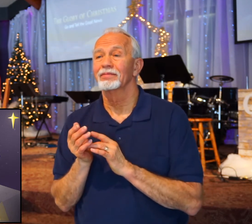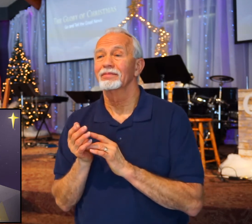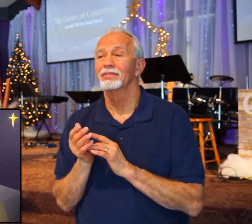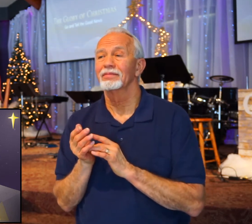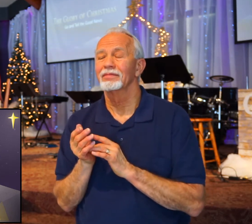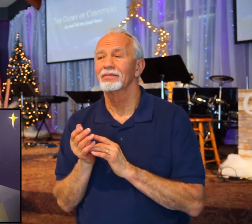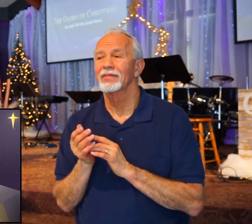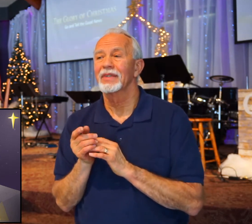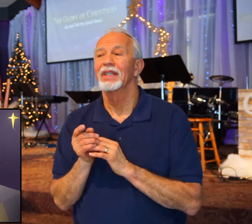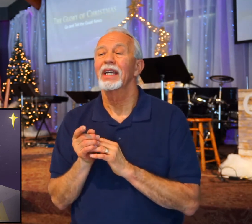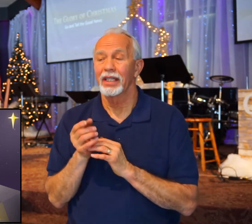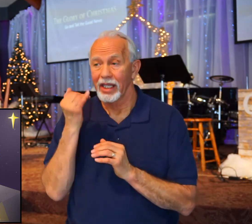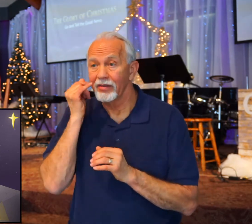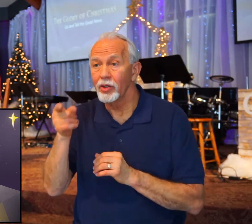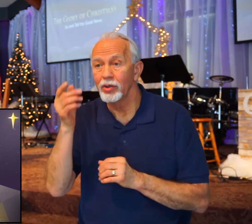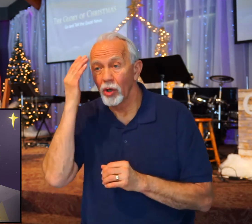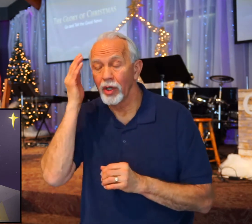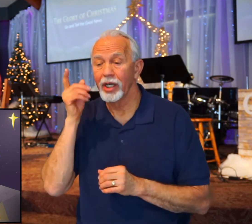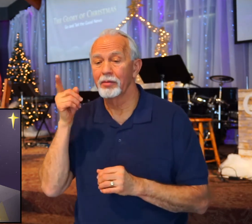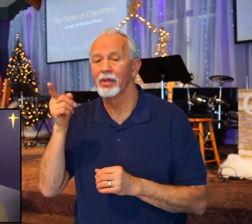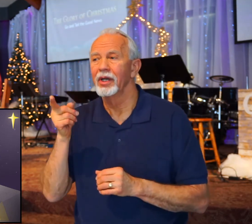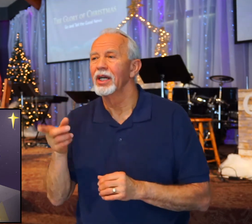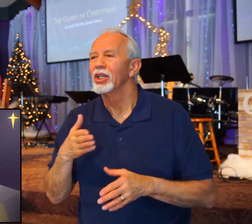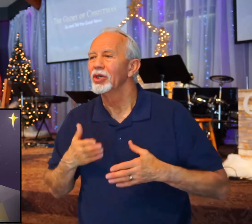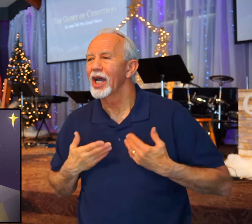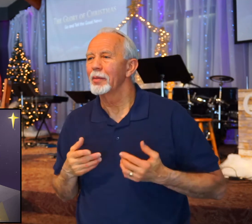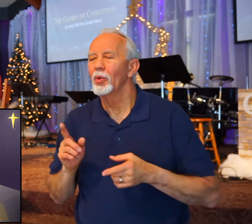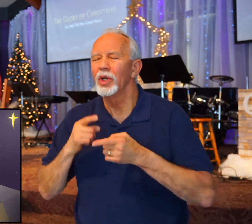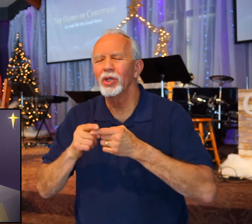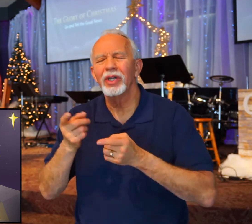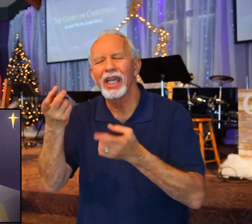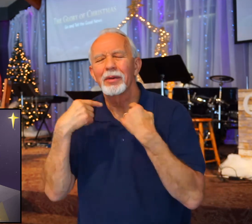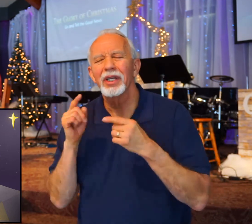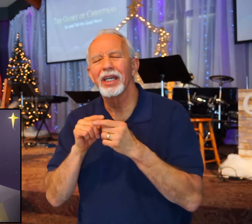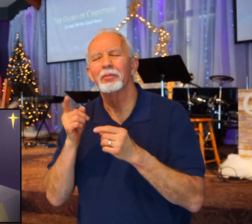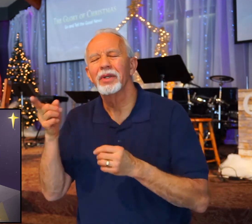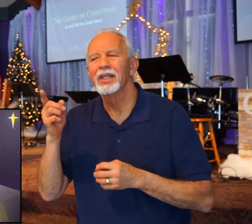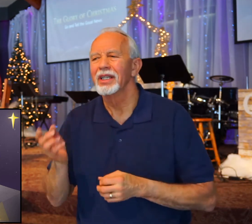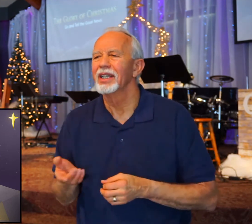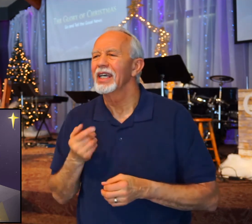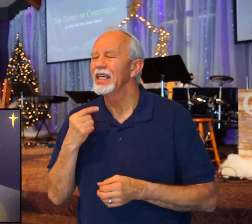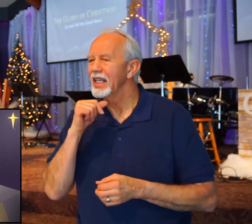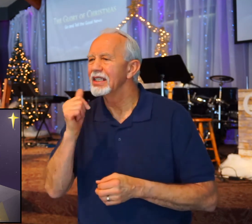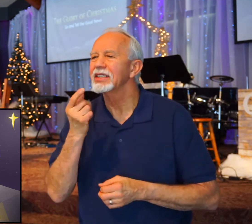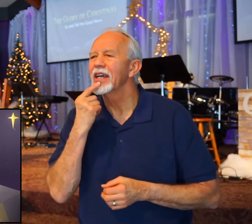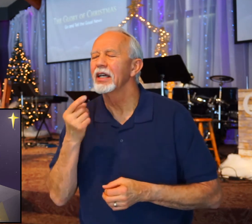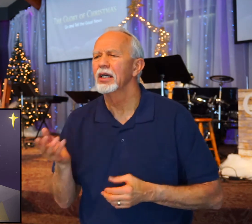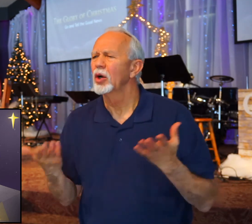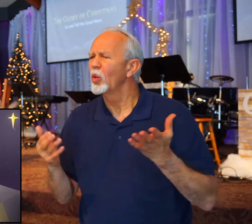if you know him, aren't you glad that when you came to him, he didn't say, what's that smell?